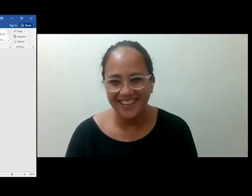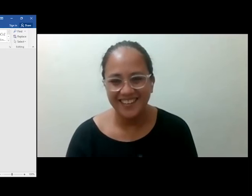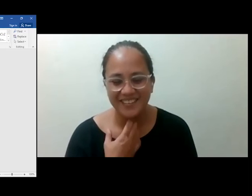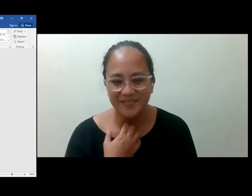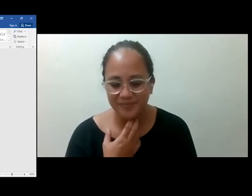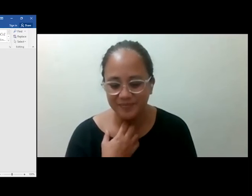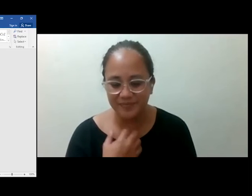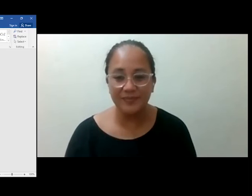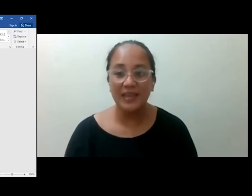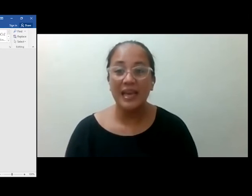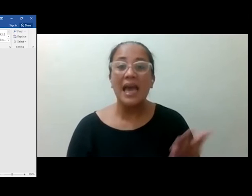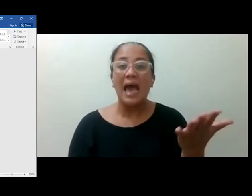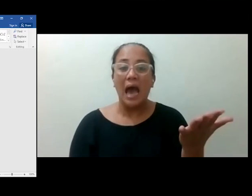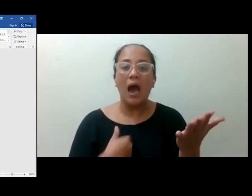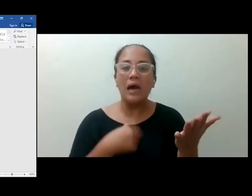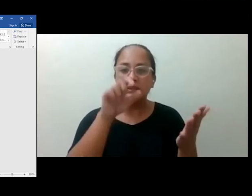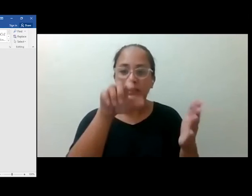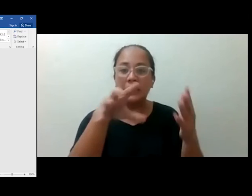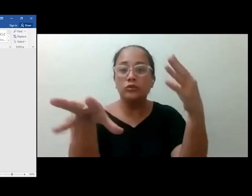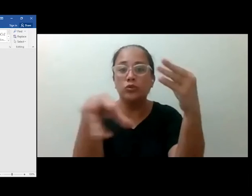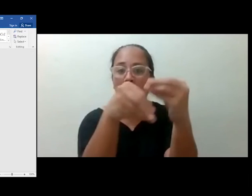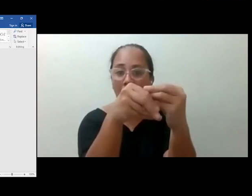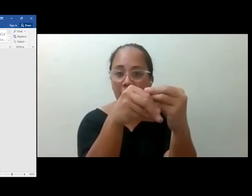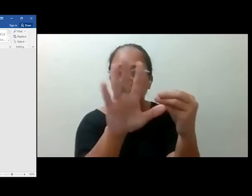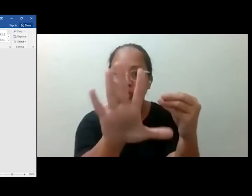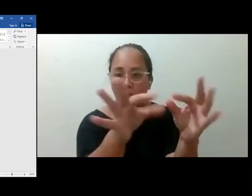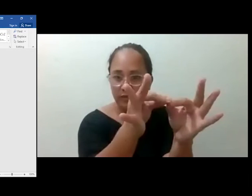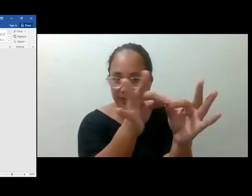So this is what you have to add to your sentence.